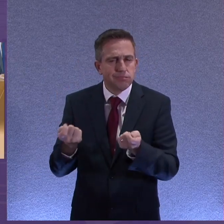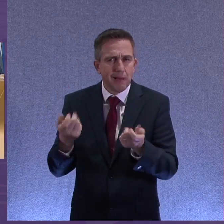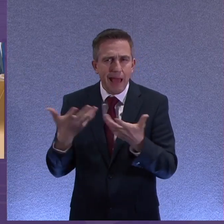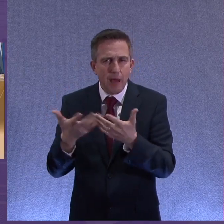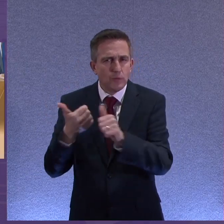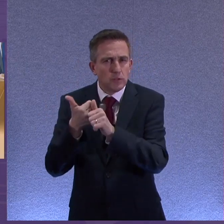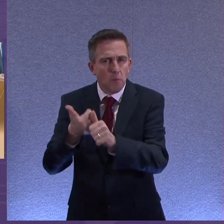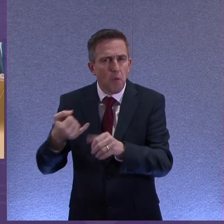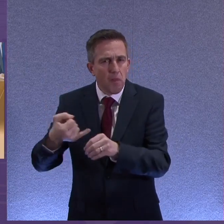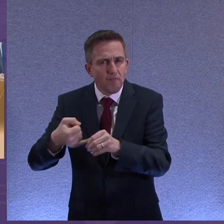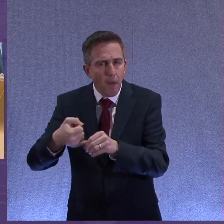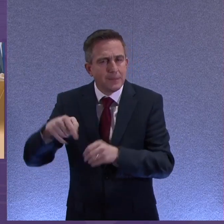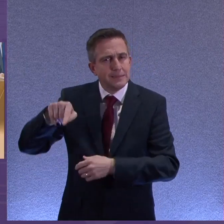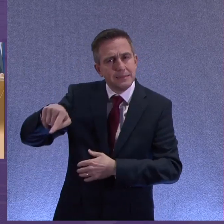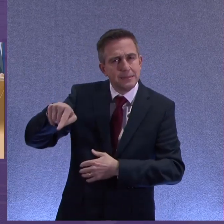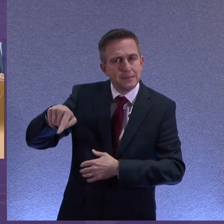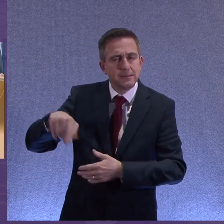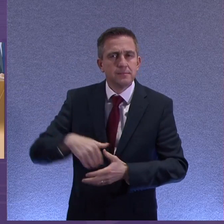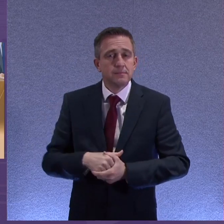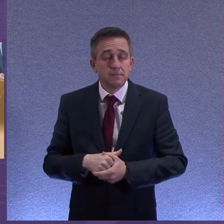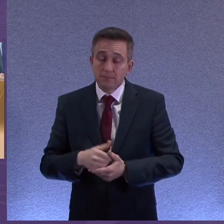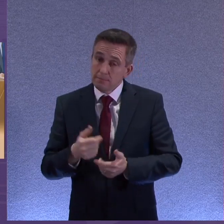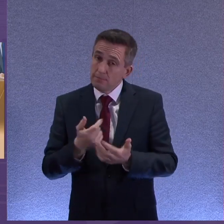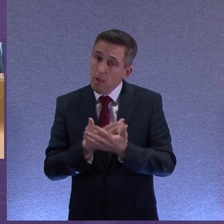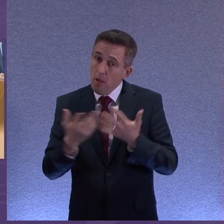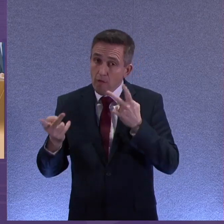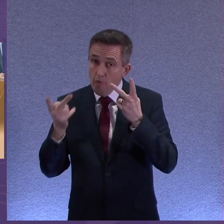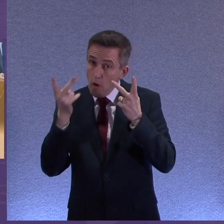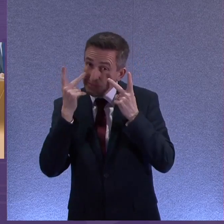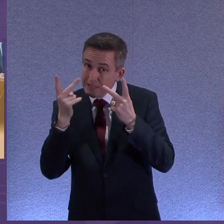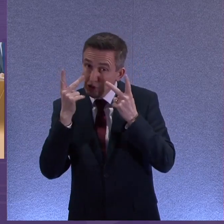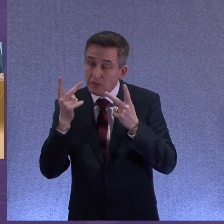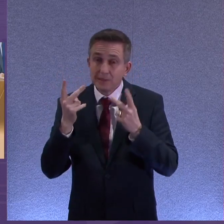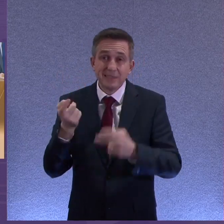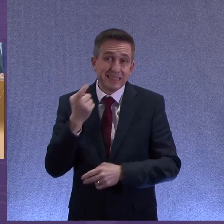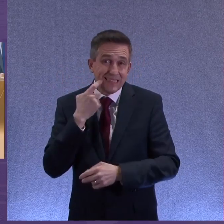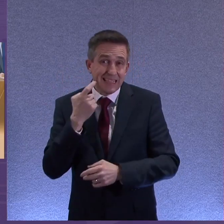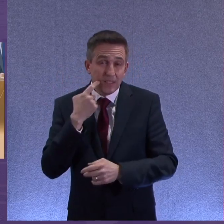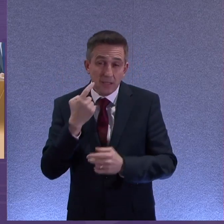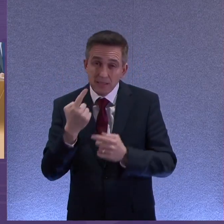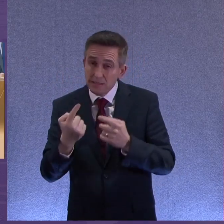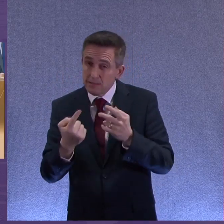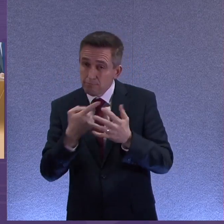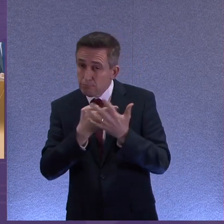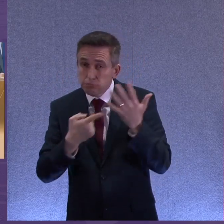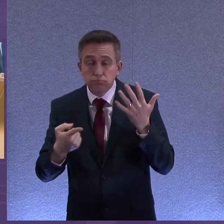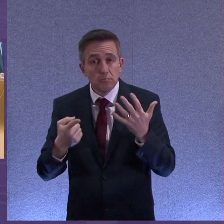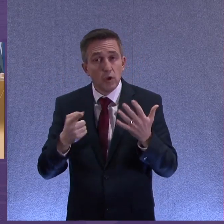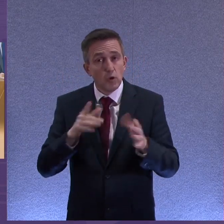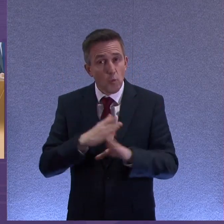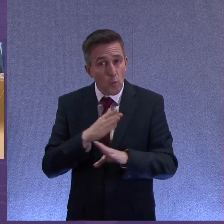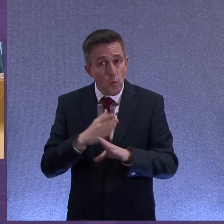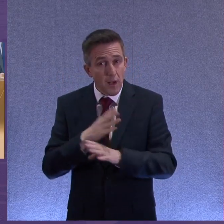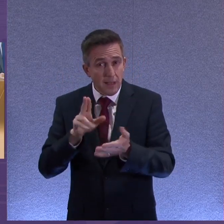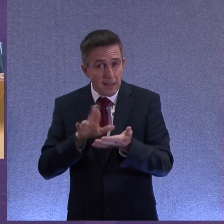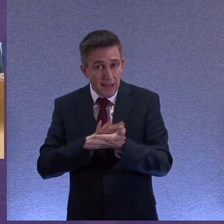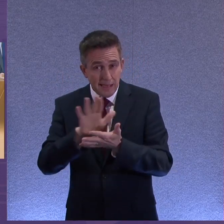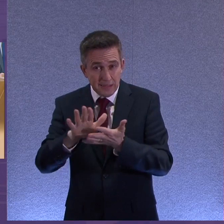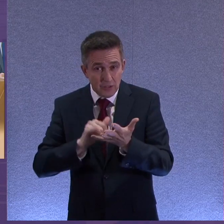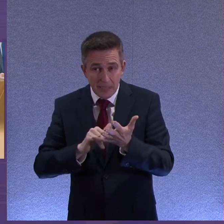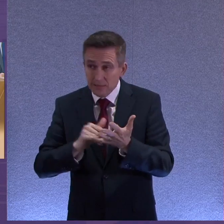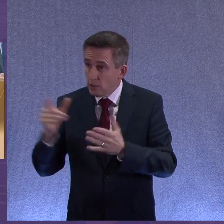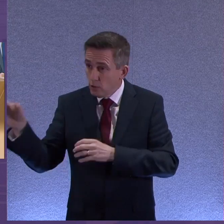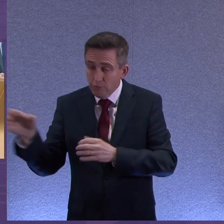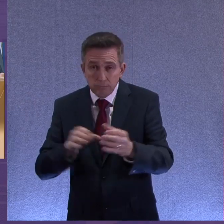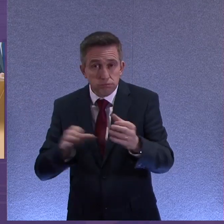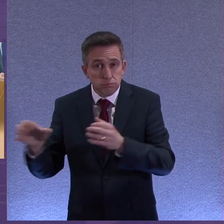pharmacies. There's also a number of opticians, dentists, dental nurses who have skills that can be used in the National Health Service, what has been done to draft them